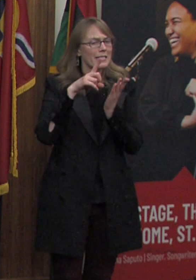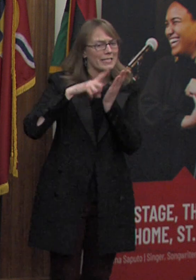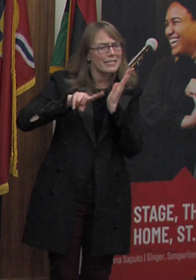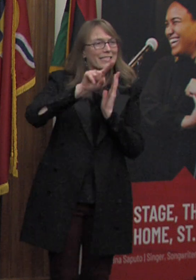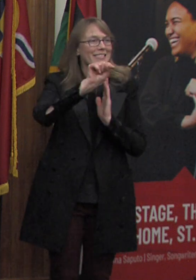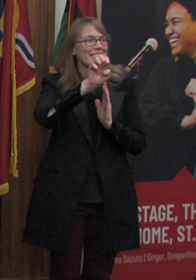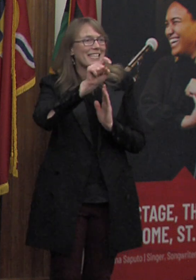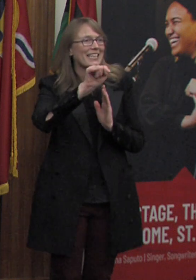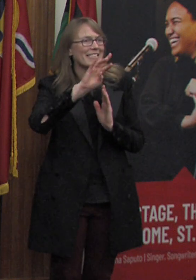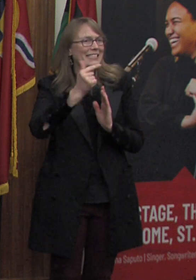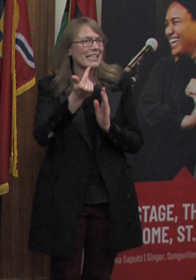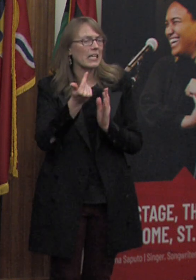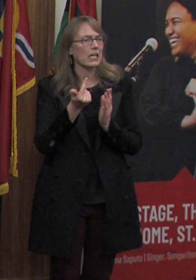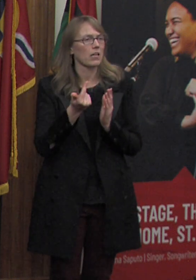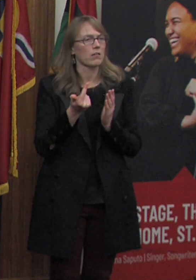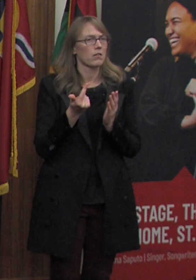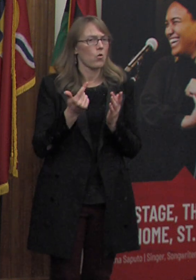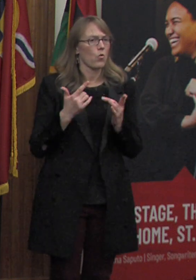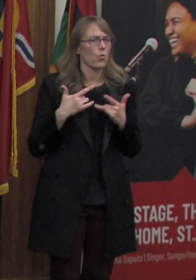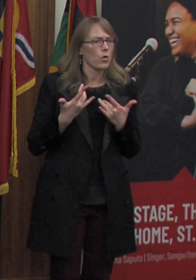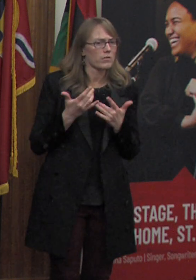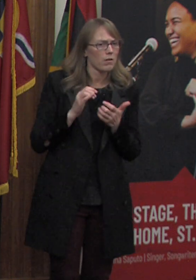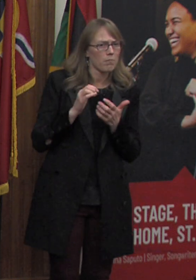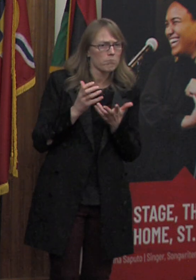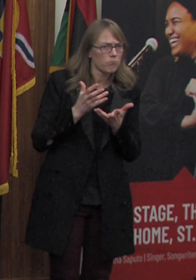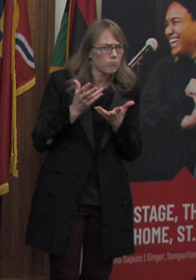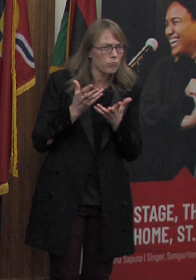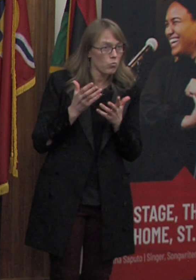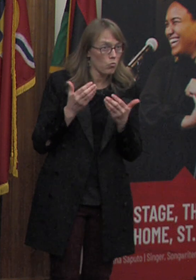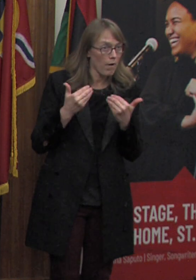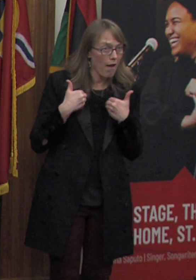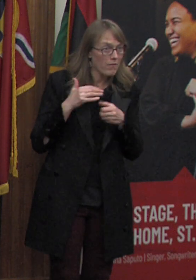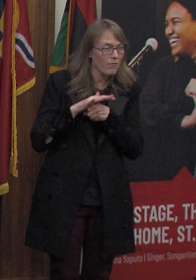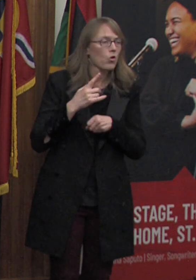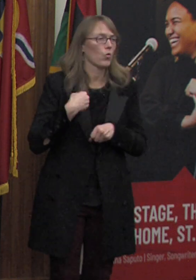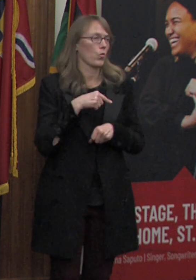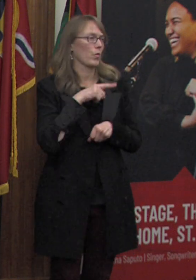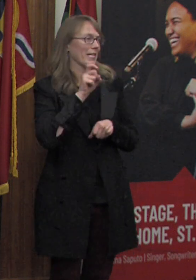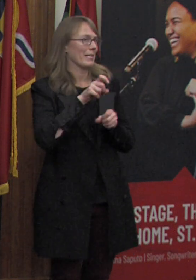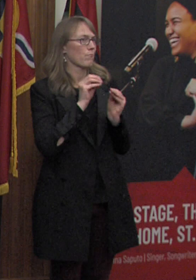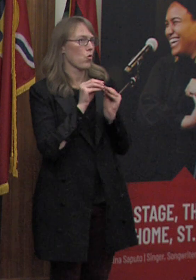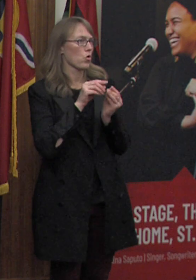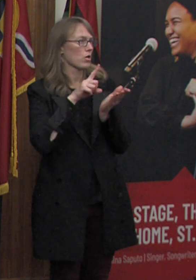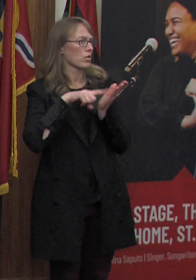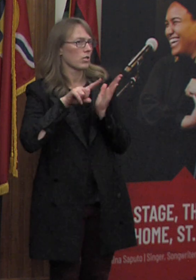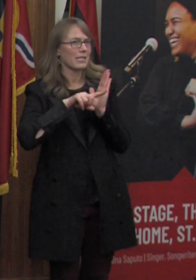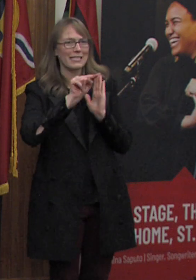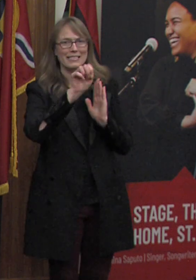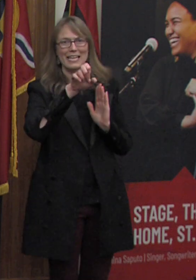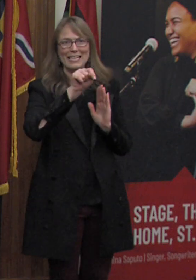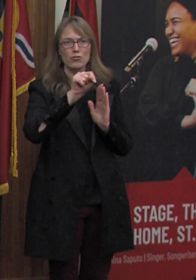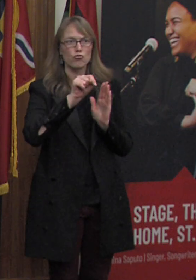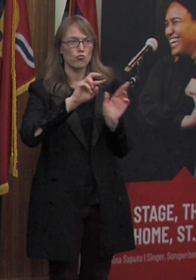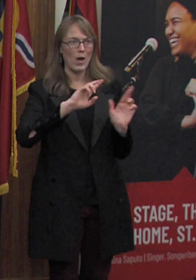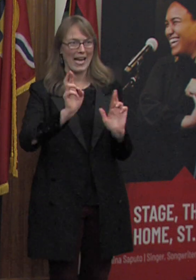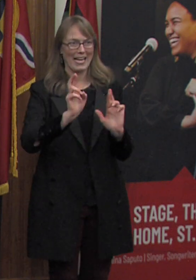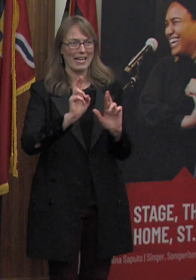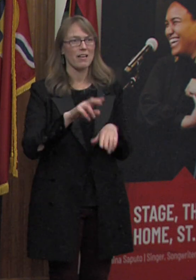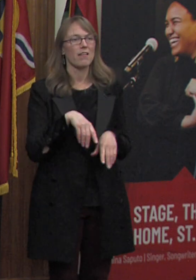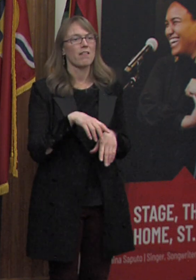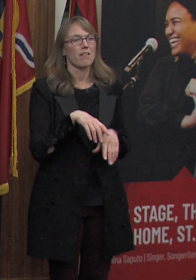more lab capacity. The state is working on that. I spoke with the governor last night. They expect more tests. Private